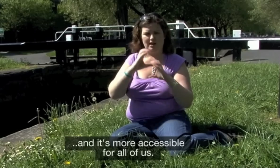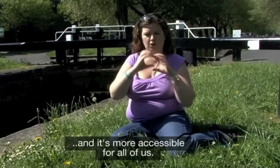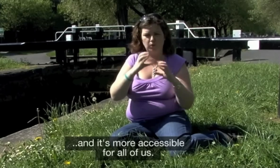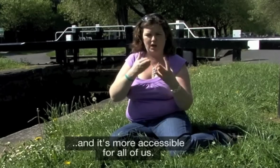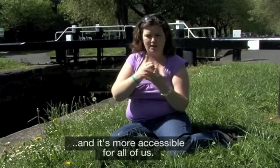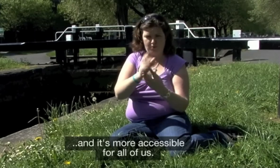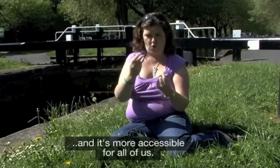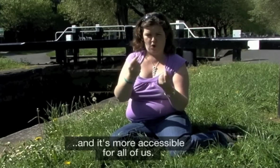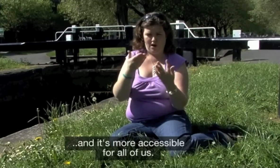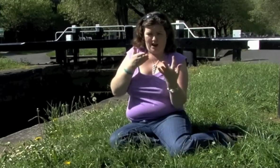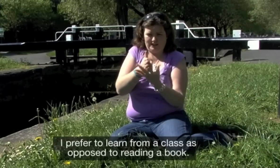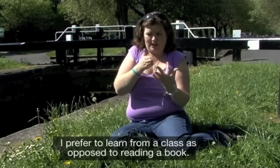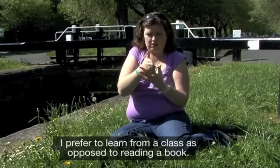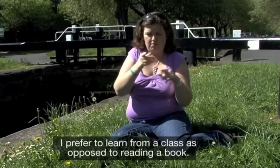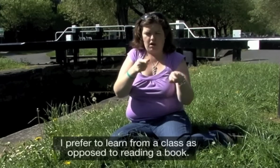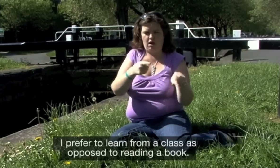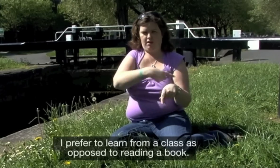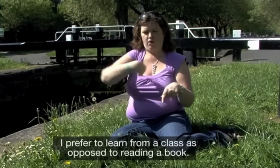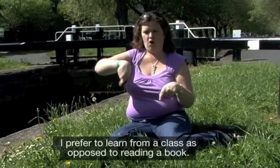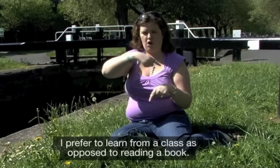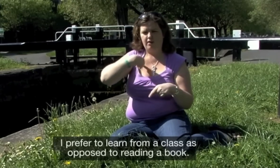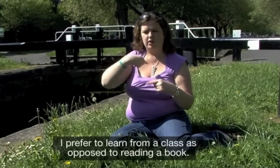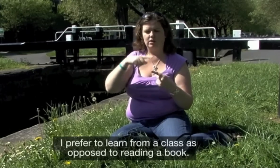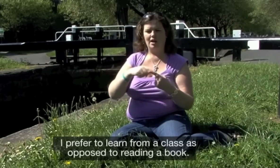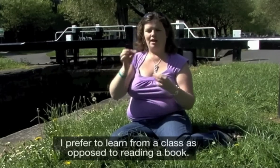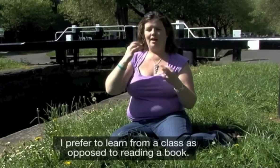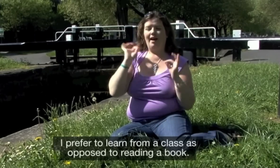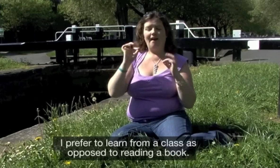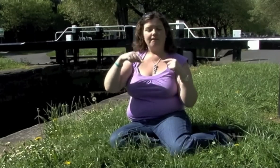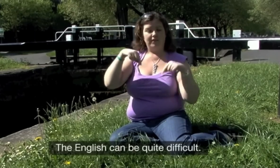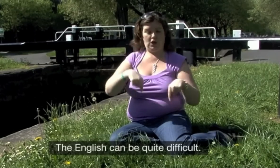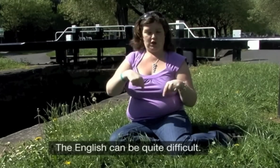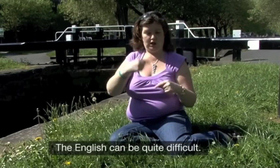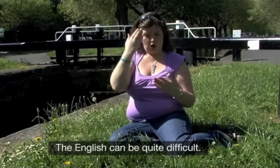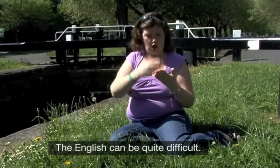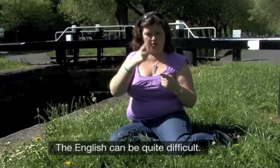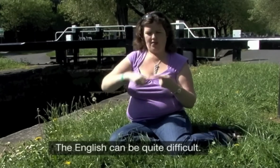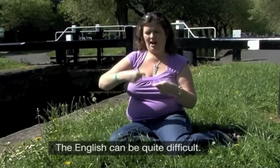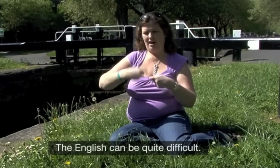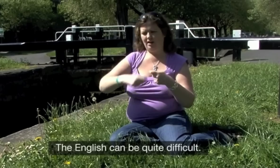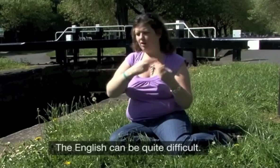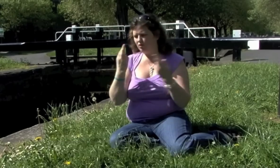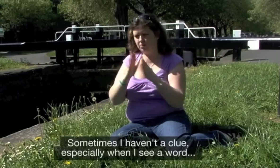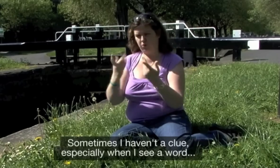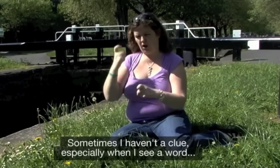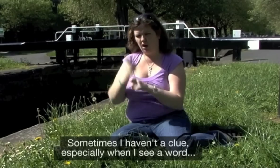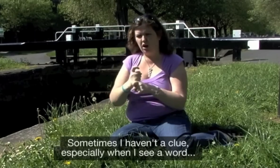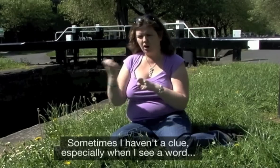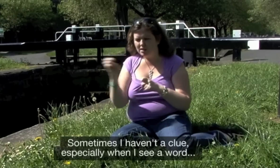of us. I prefer to learn from a class as opposed to reading from a book. The English can be quite difficult. Sometimes I don't have a clue, especially when I see a word